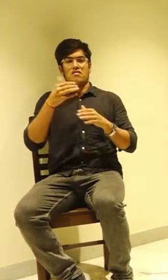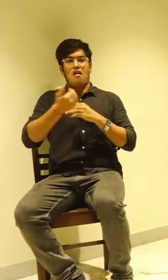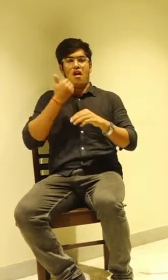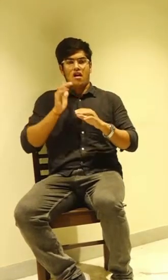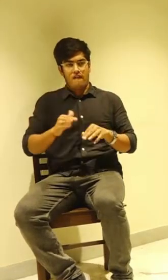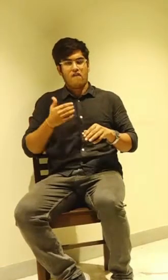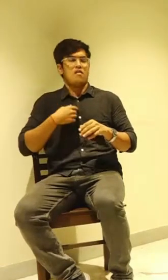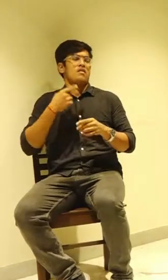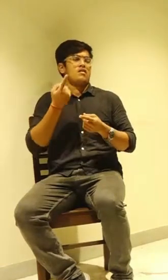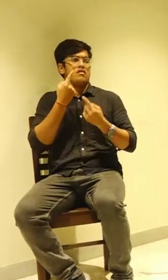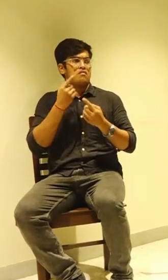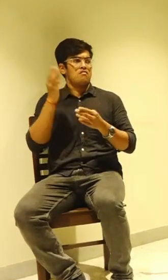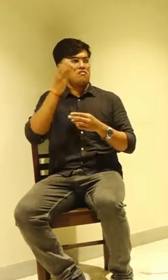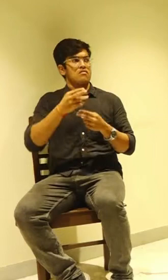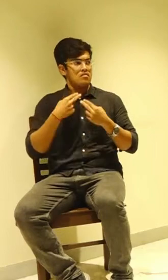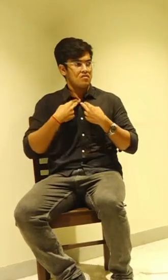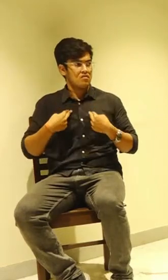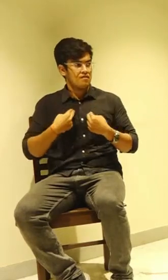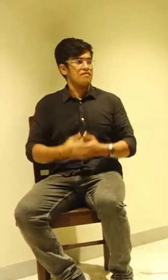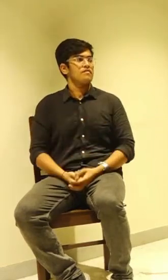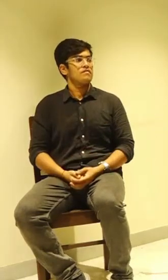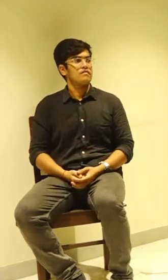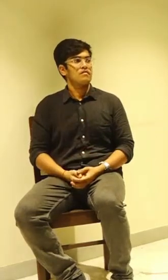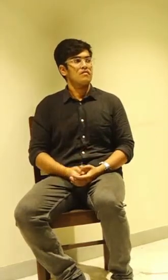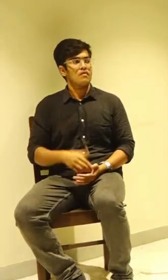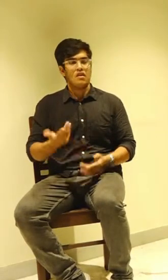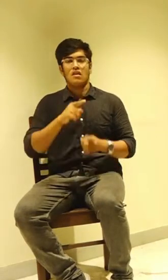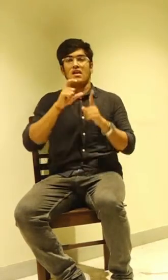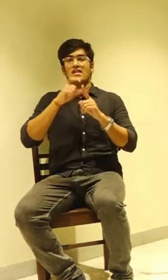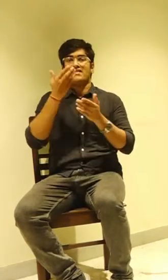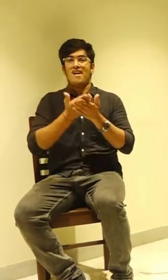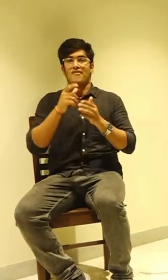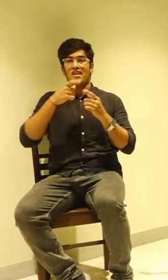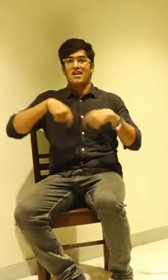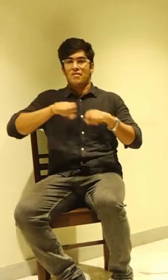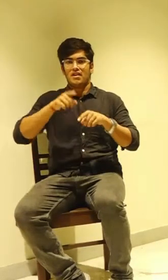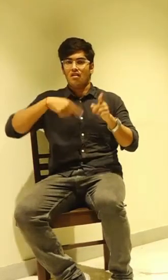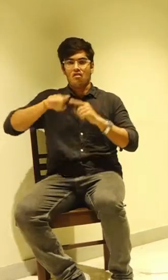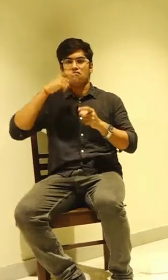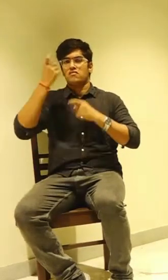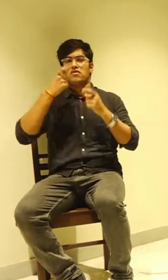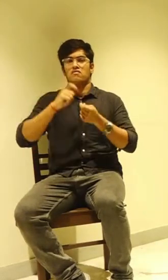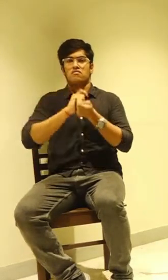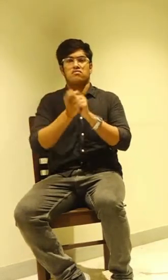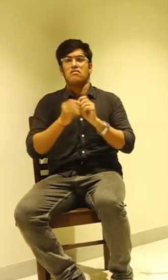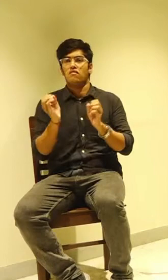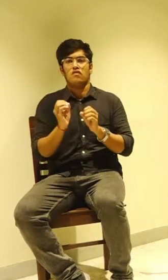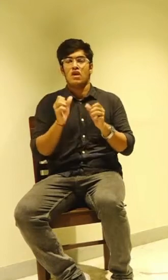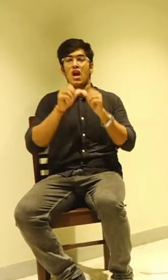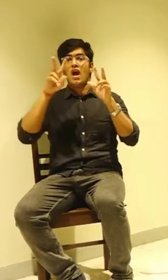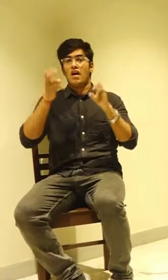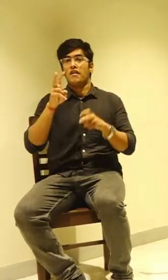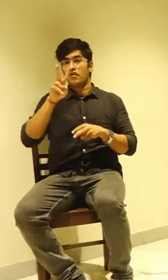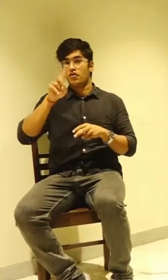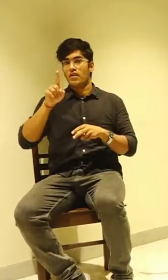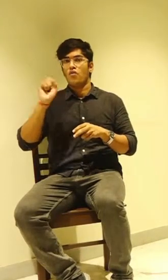till 1947. They really couldn't convince the drafting committee to have a rethink about it. And ultimately, Article 21